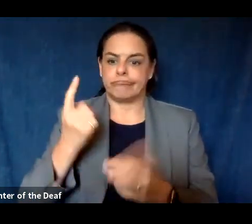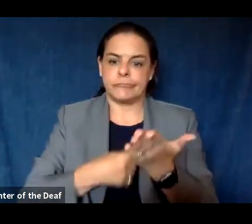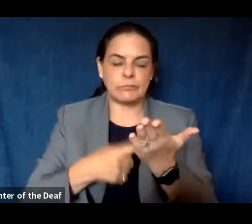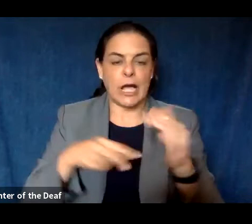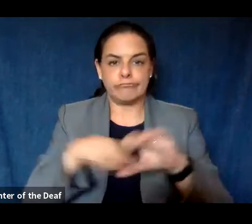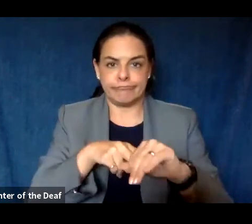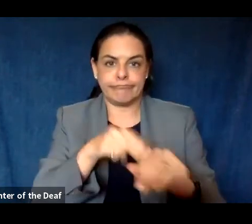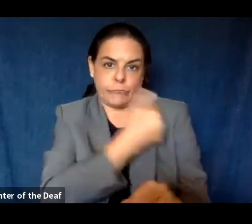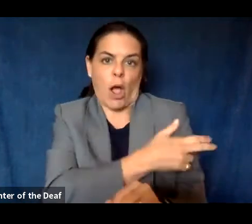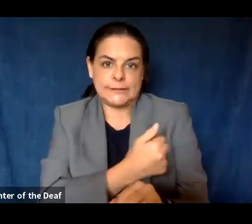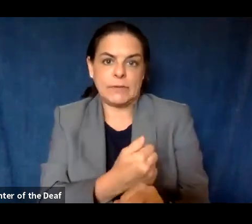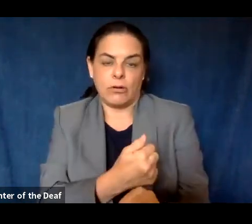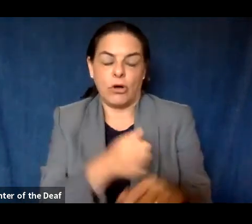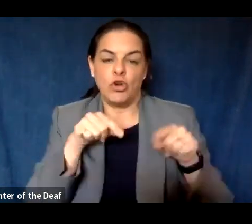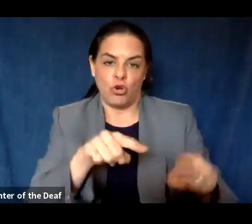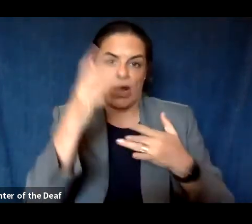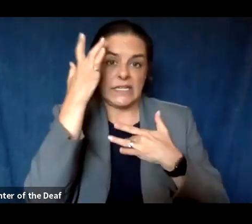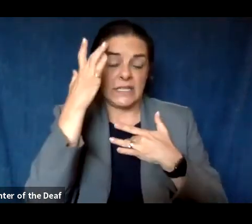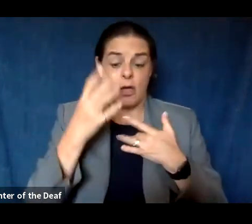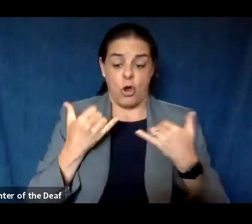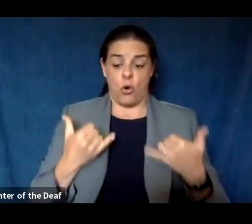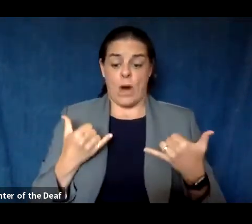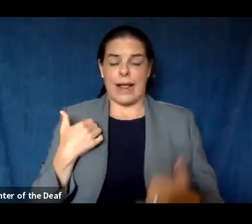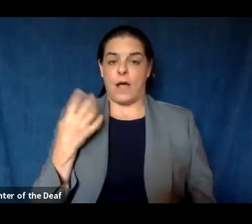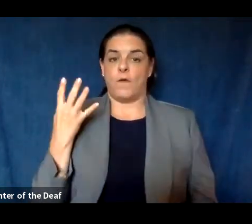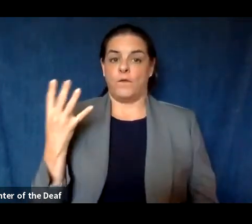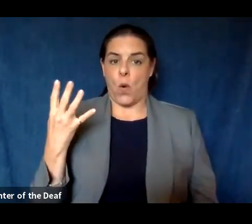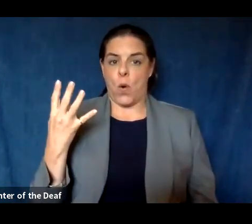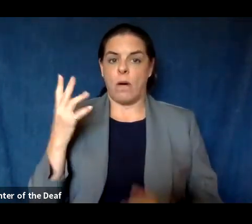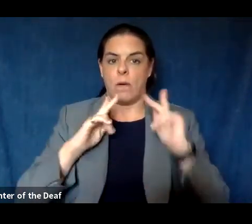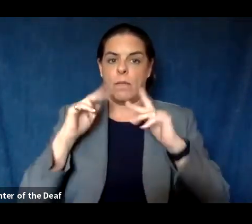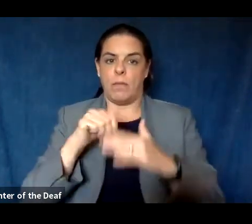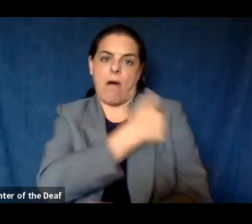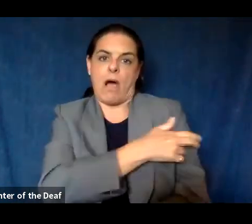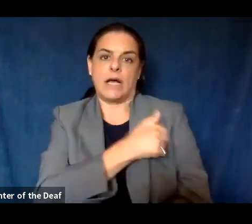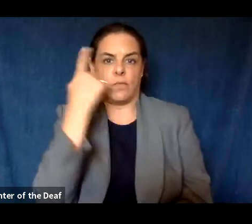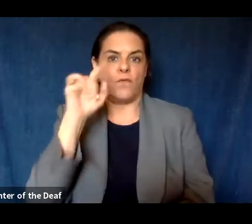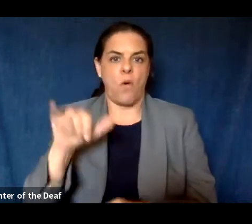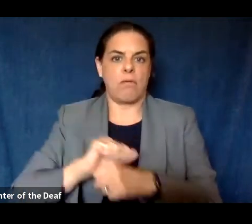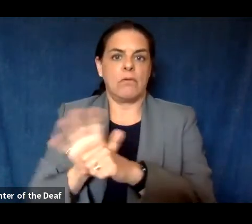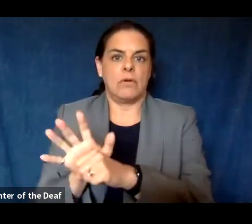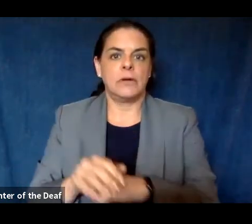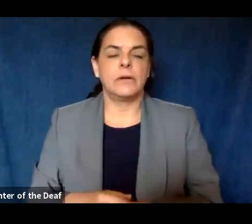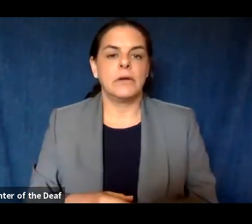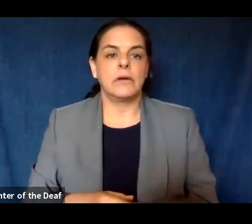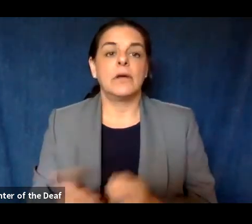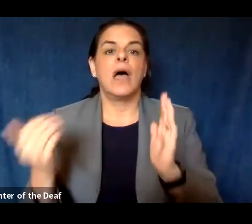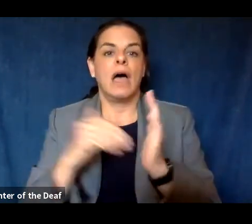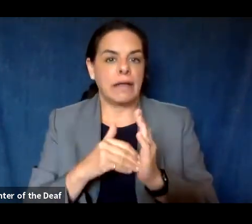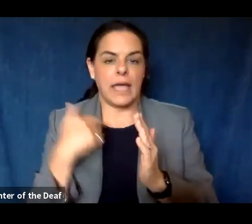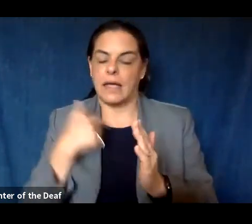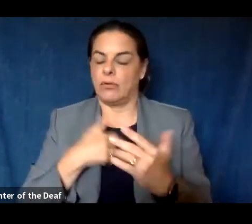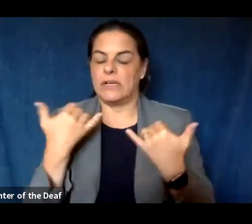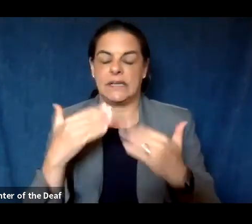their illness, and currently there are 4 Knox County residents hospitalized for COVID-19. We are once again thankful to be